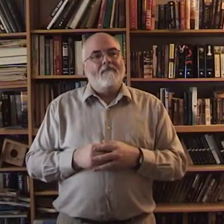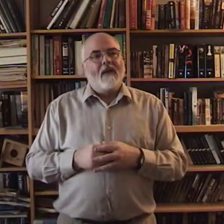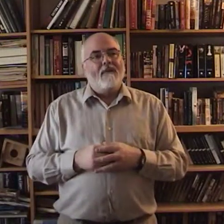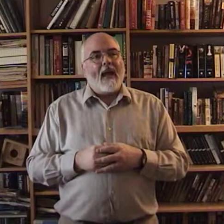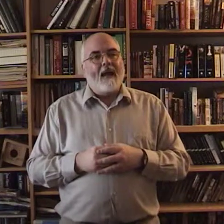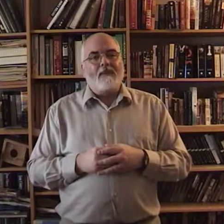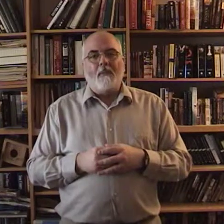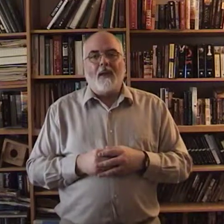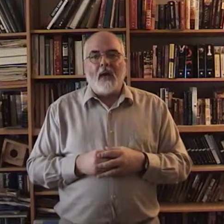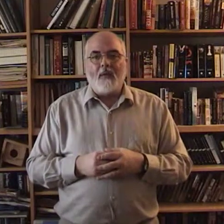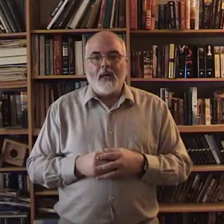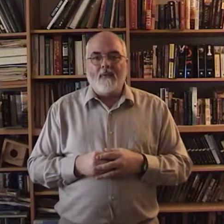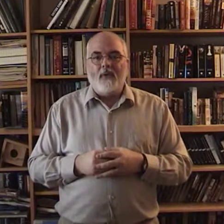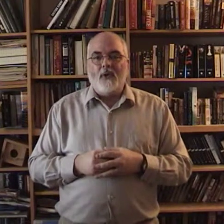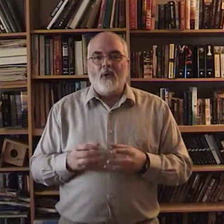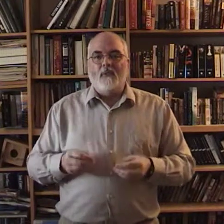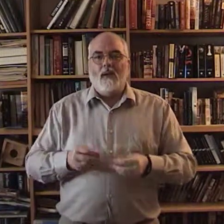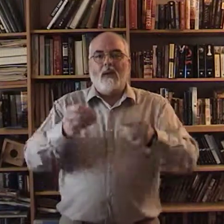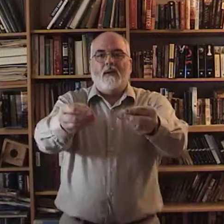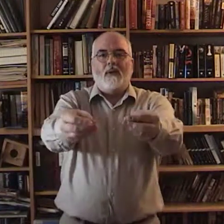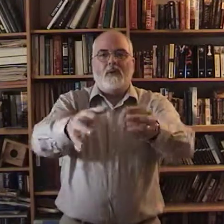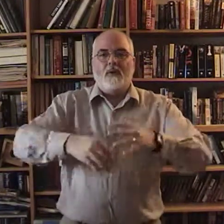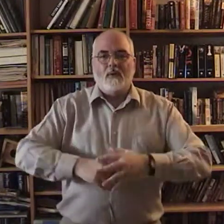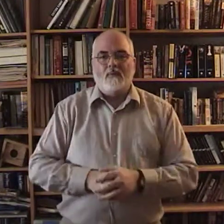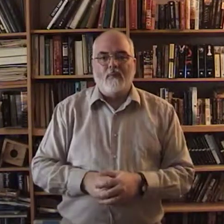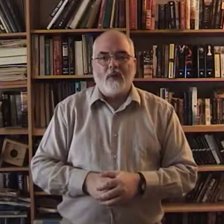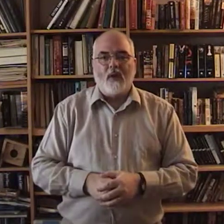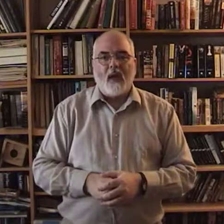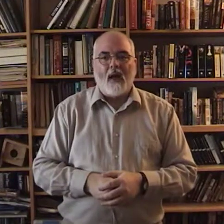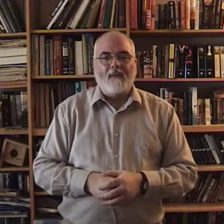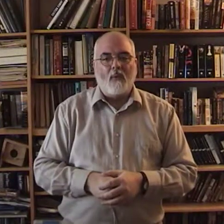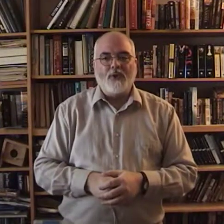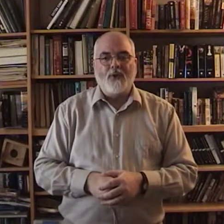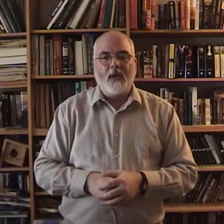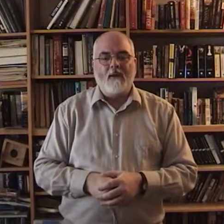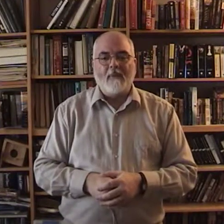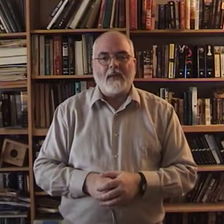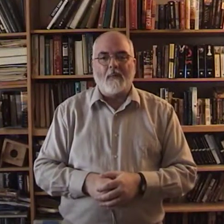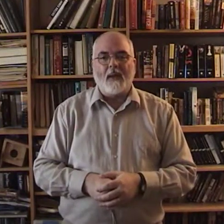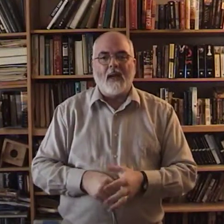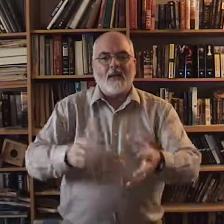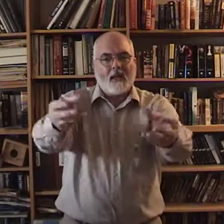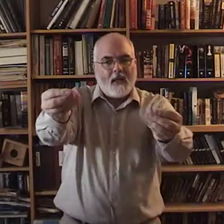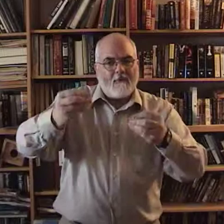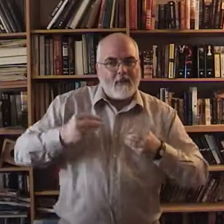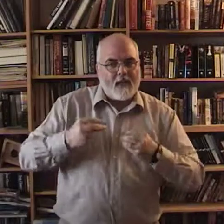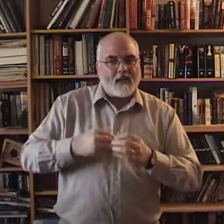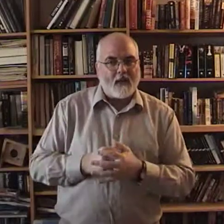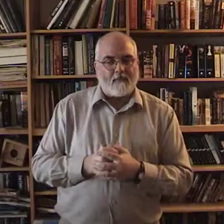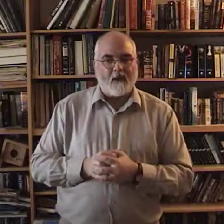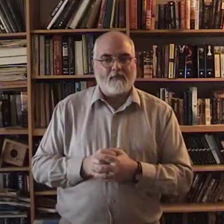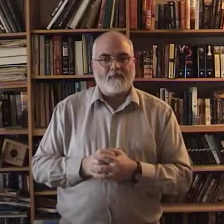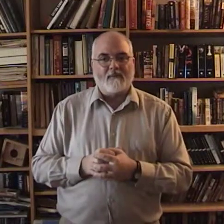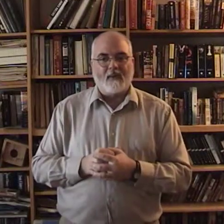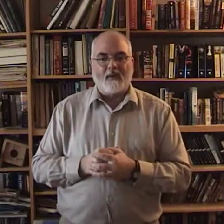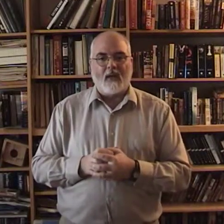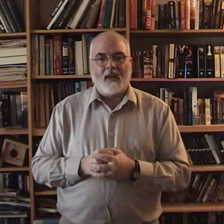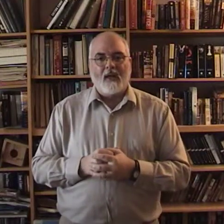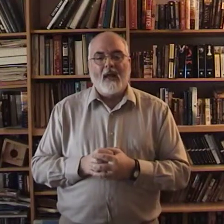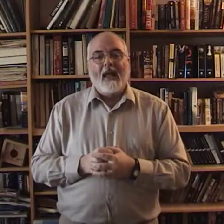If I have something, I want to give it to you, I'll give it to you. If I want you to give me something, I say, give me that something. Okay?